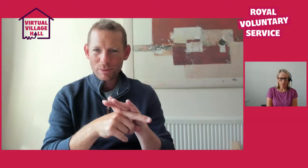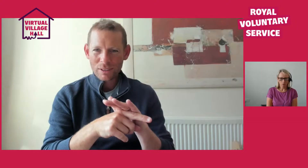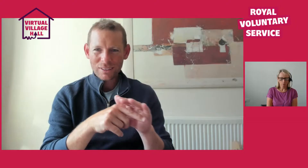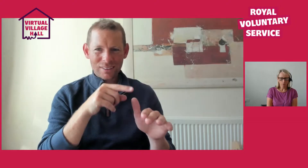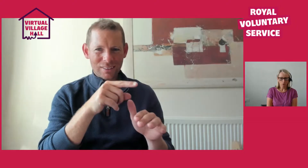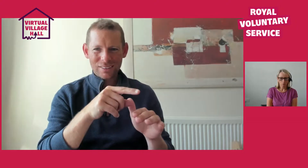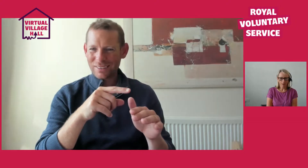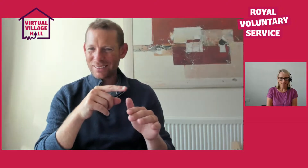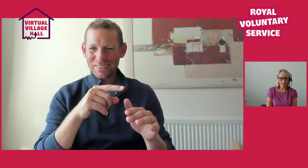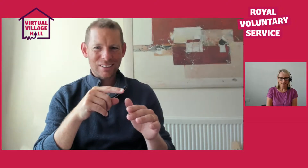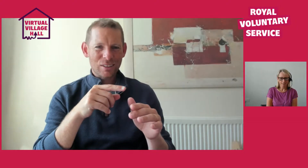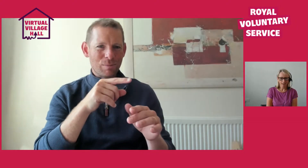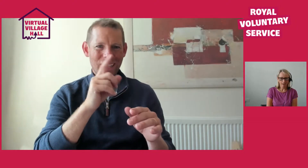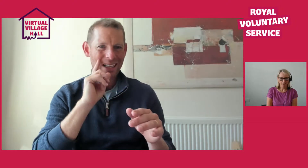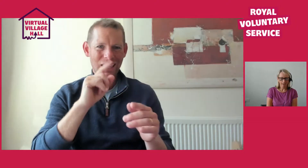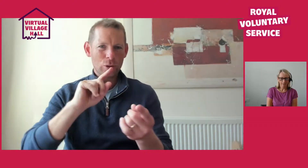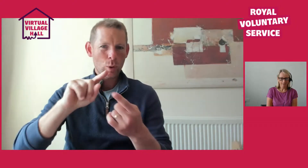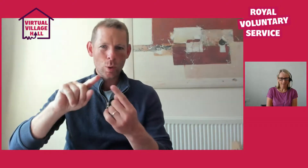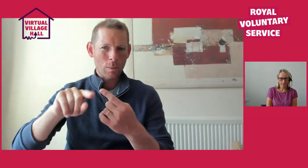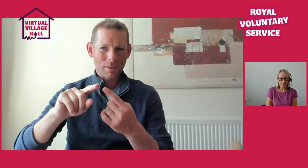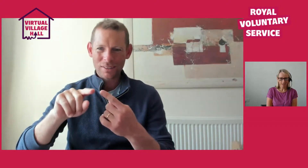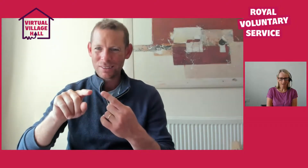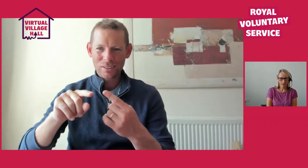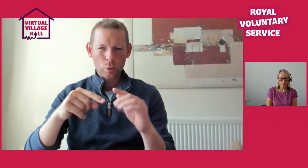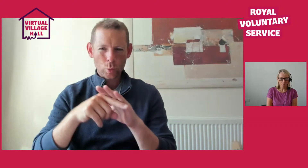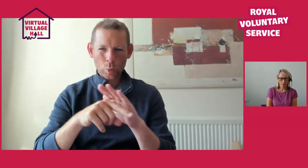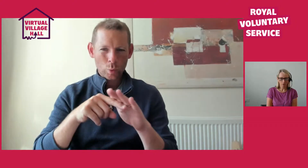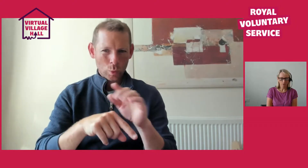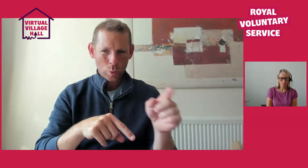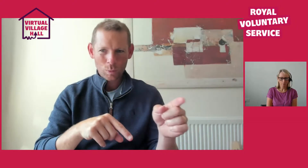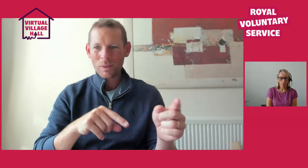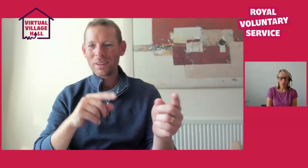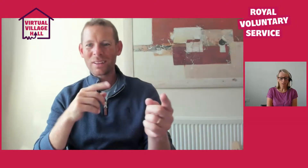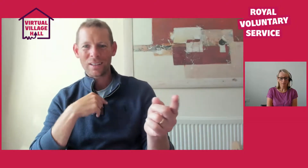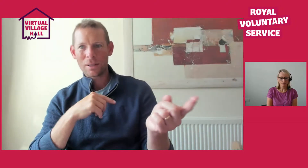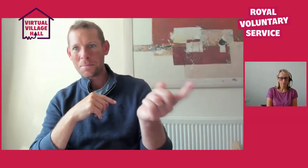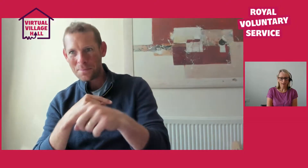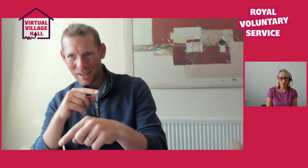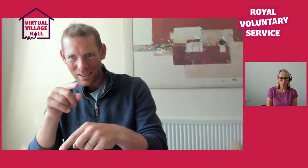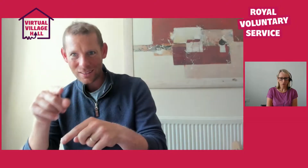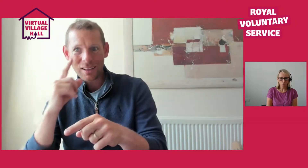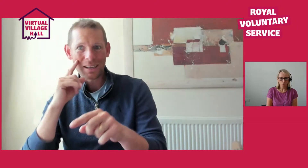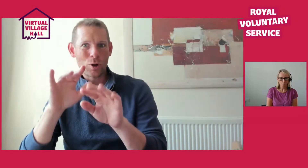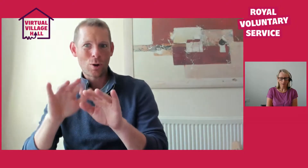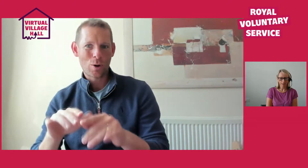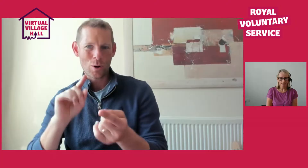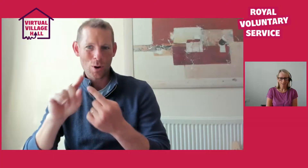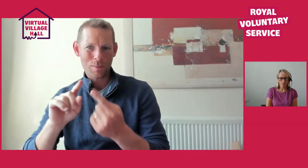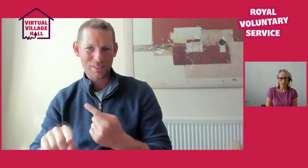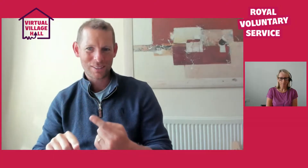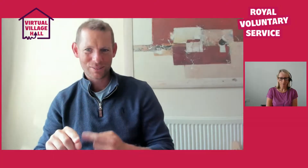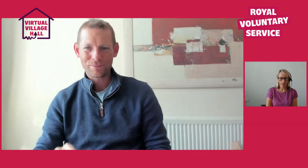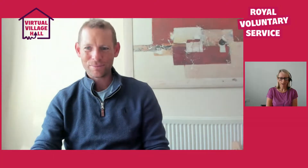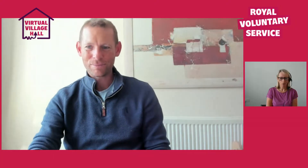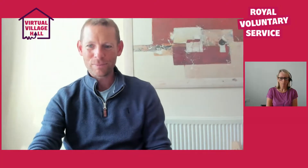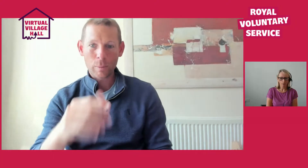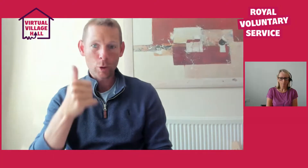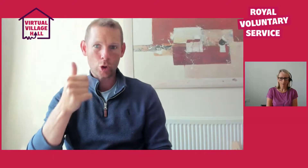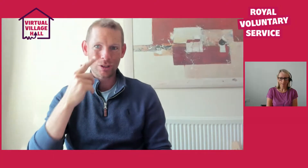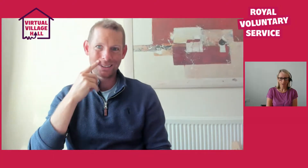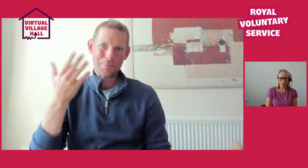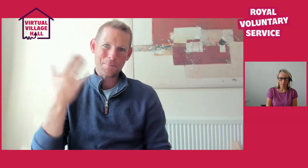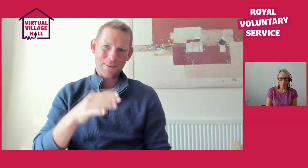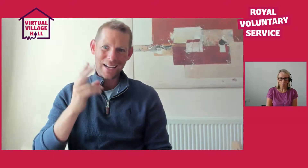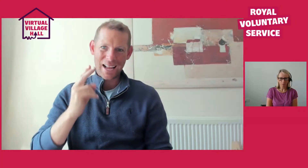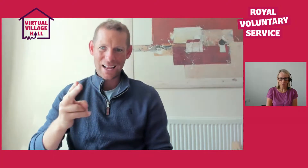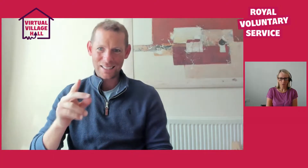I know some of the comments I can't see because some people are watching by YouTube, and so they maybe can't comment,